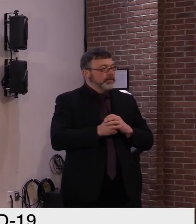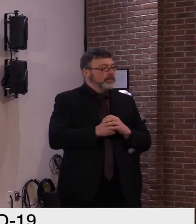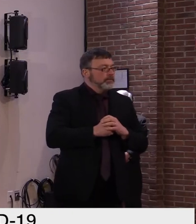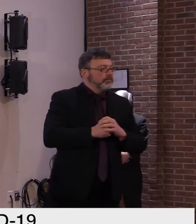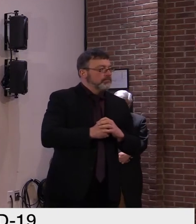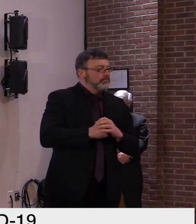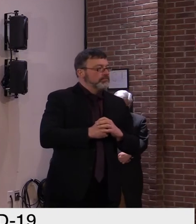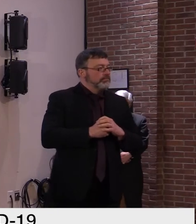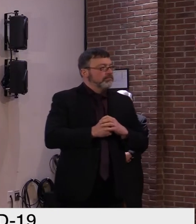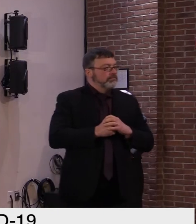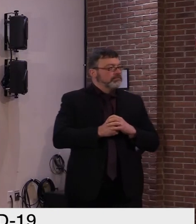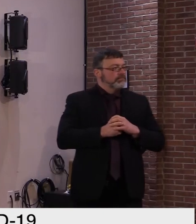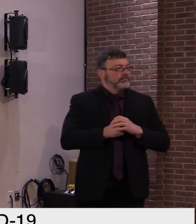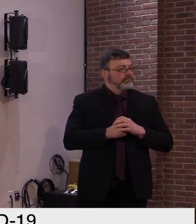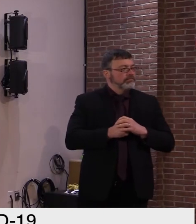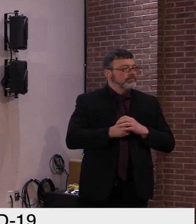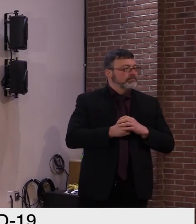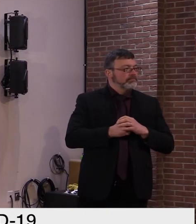Thank you.